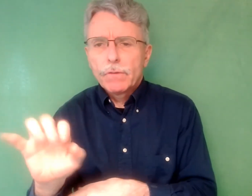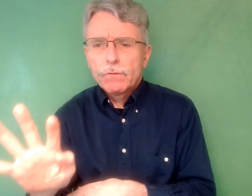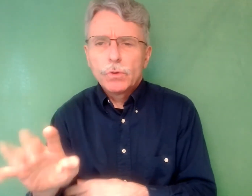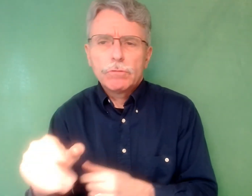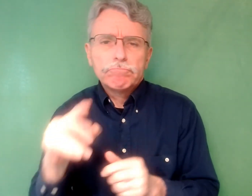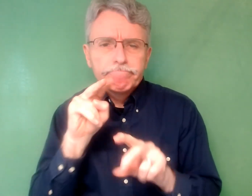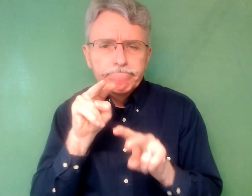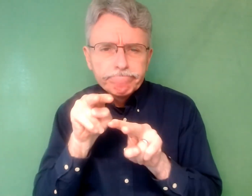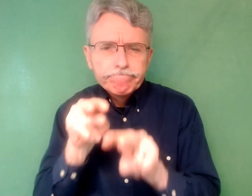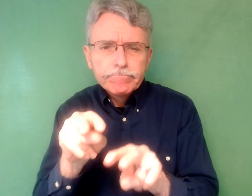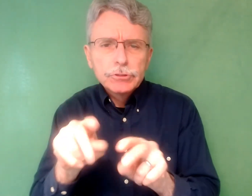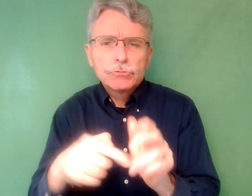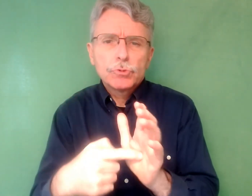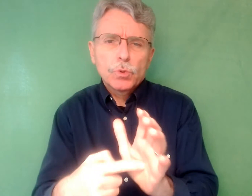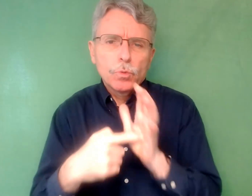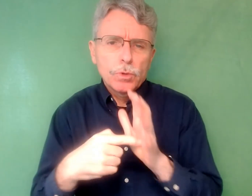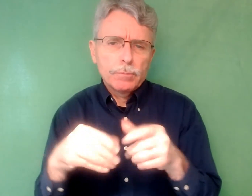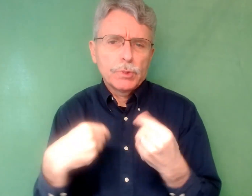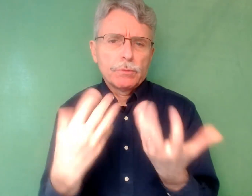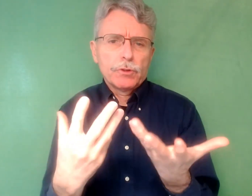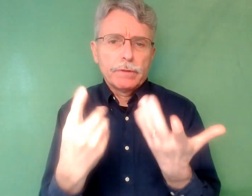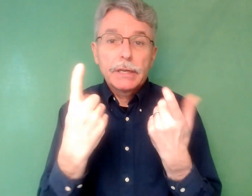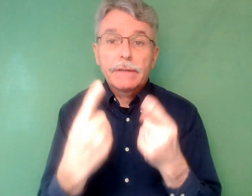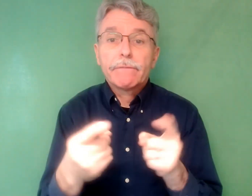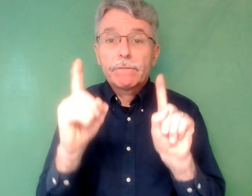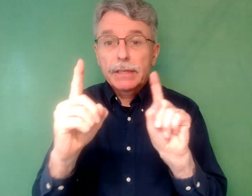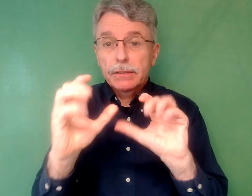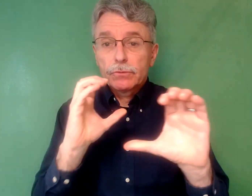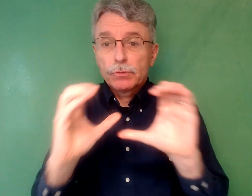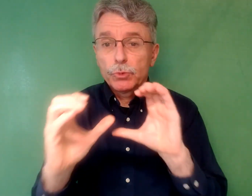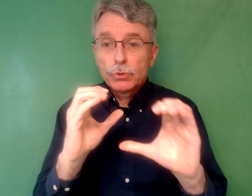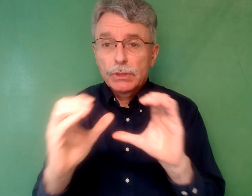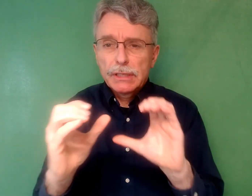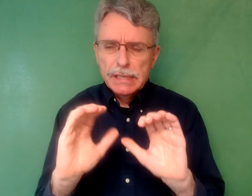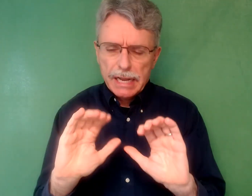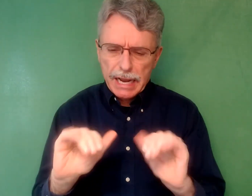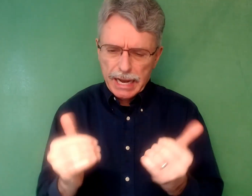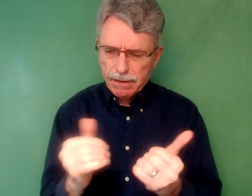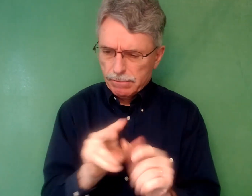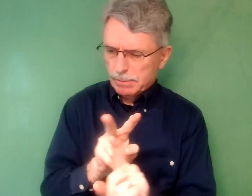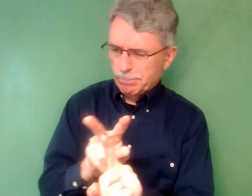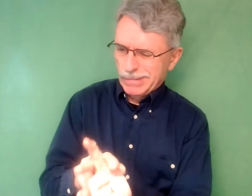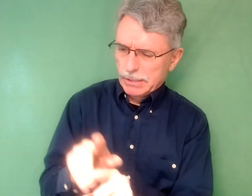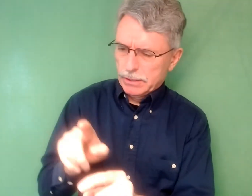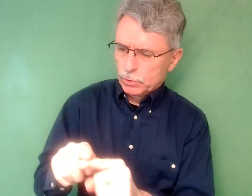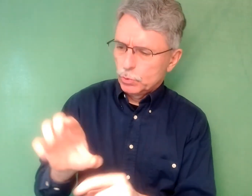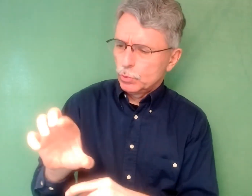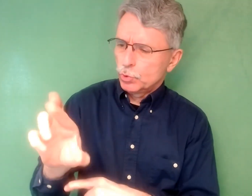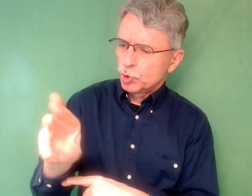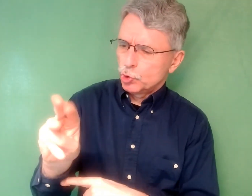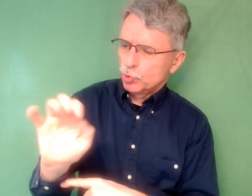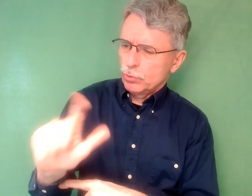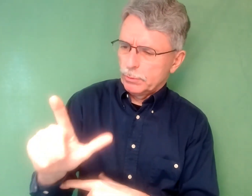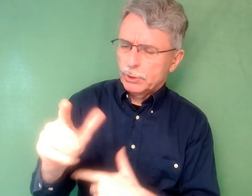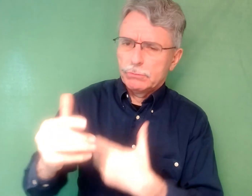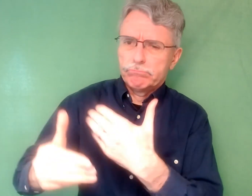police encounters and when police departments must provide interpreters during arrests. They wrap up that section by